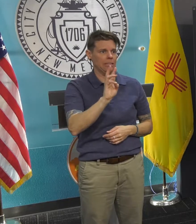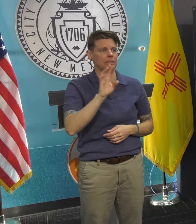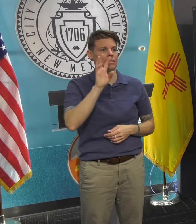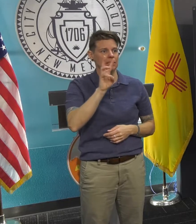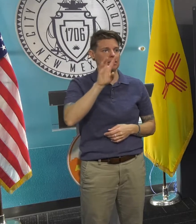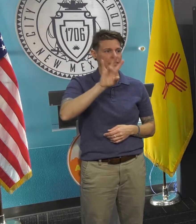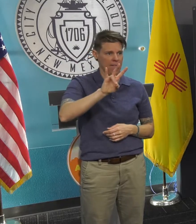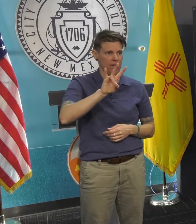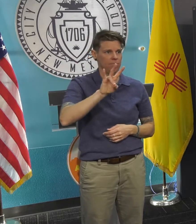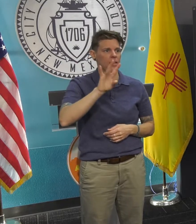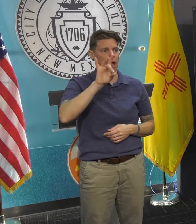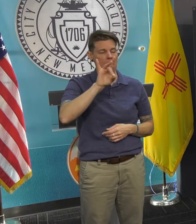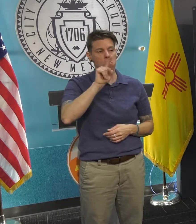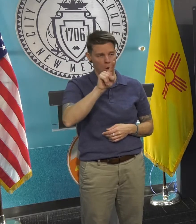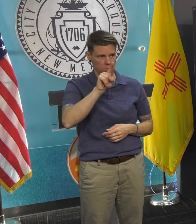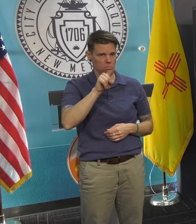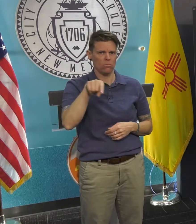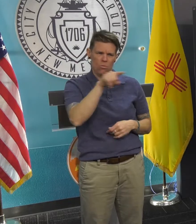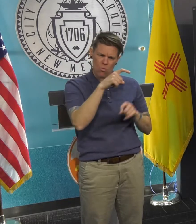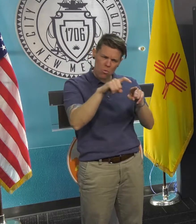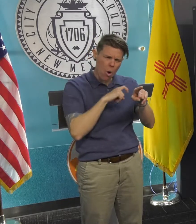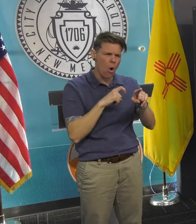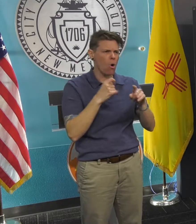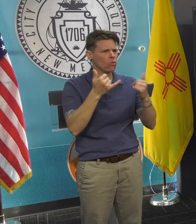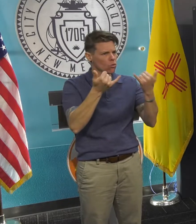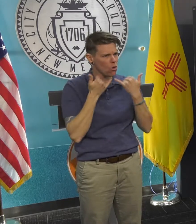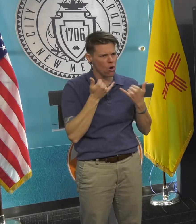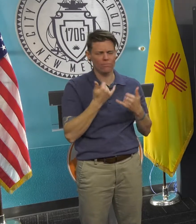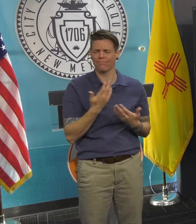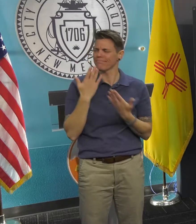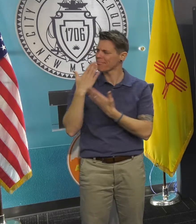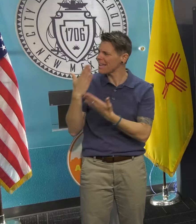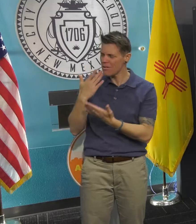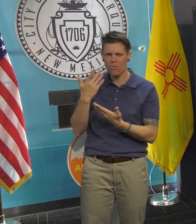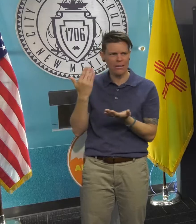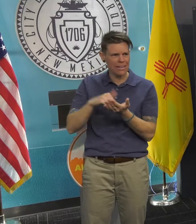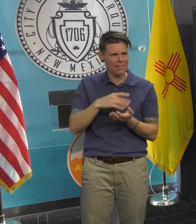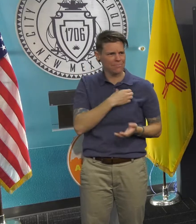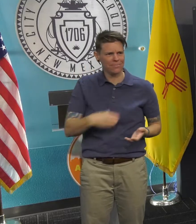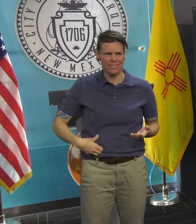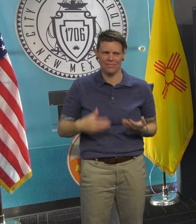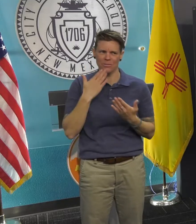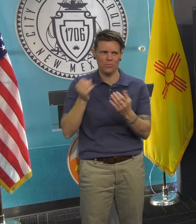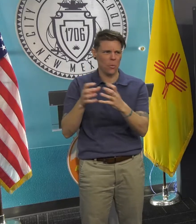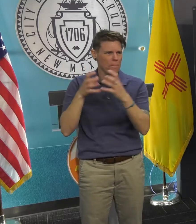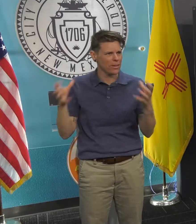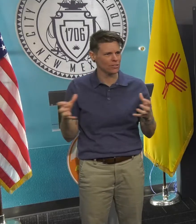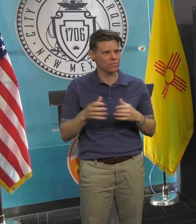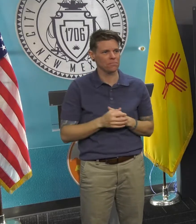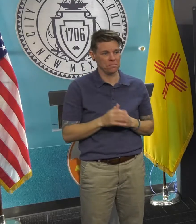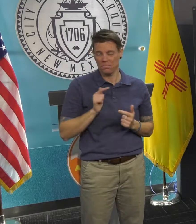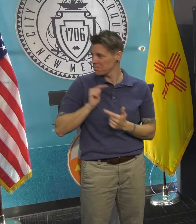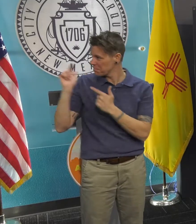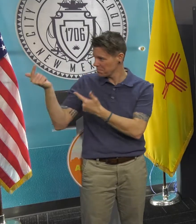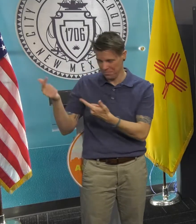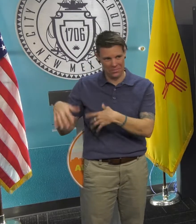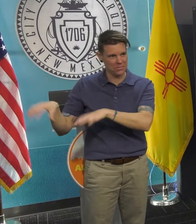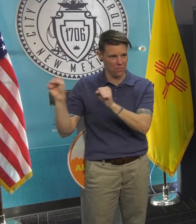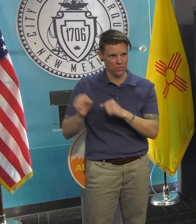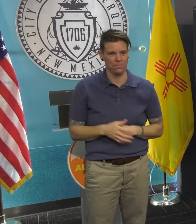505-346-6781. Again, Mr. Mayor, thank you so much, and I will turn it back to you.